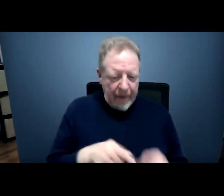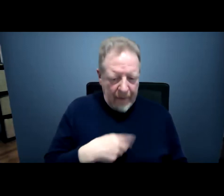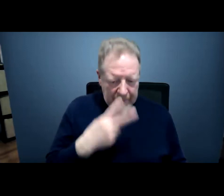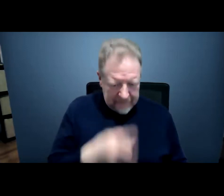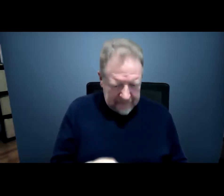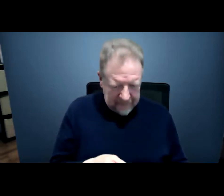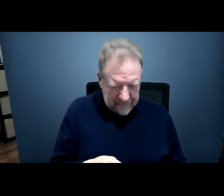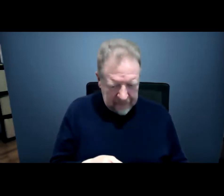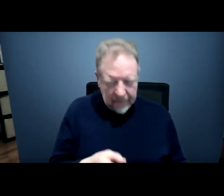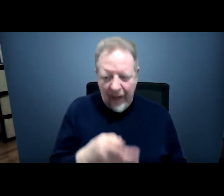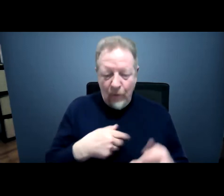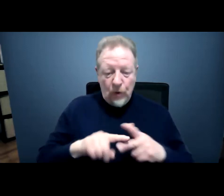after we started.